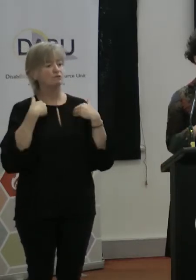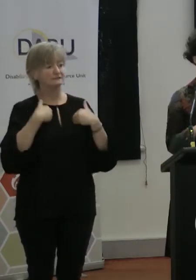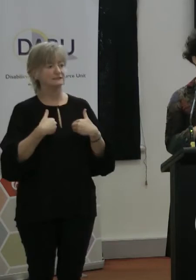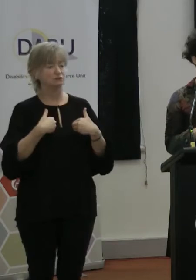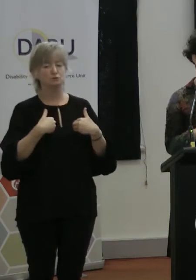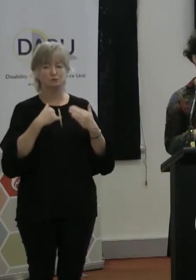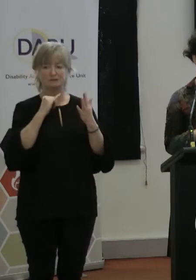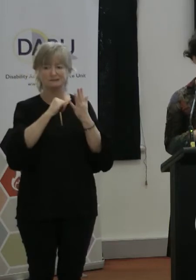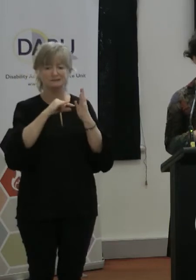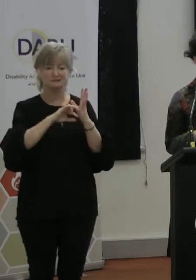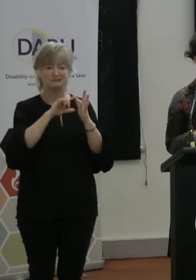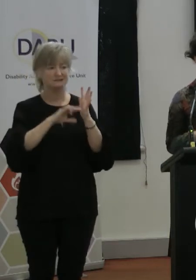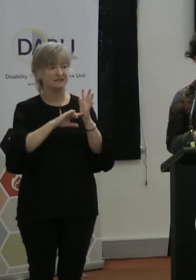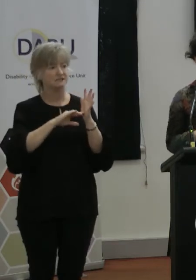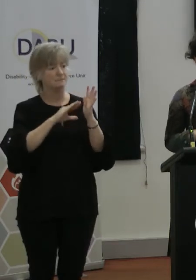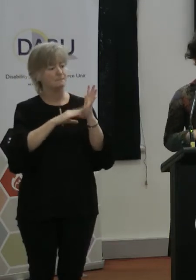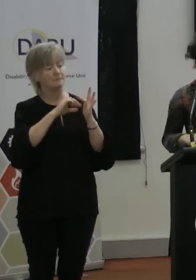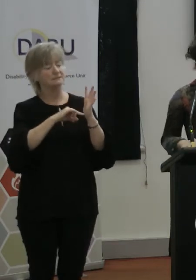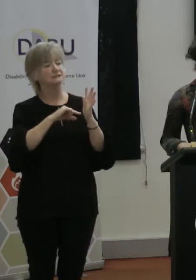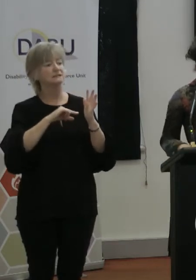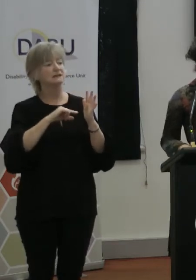brings it into the Residential Tenancies Act.